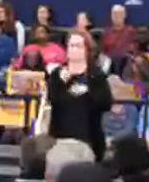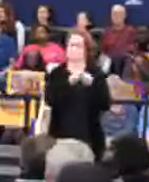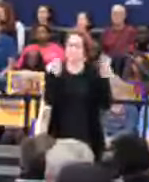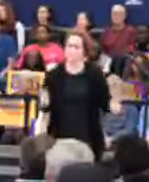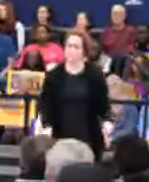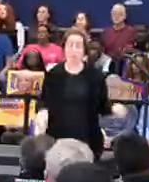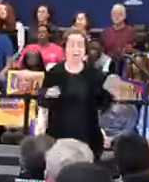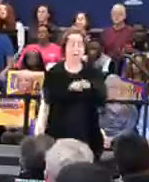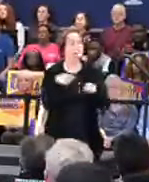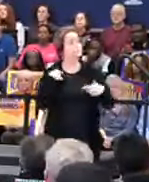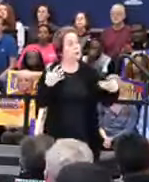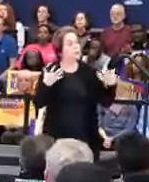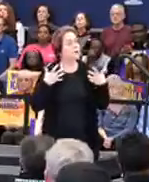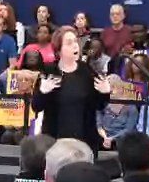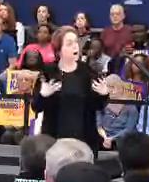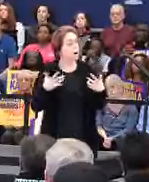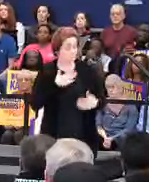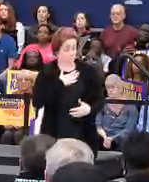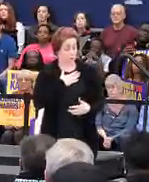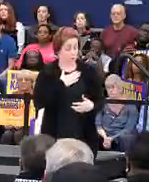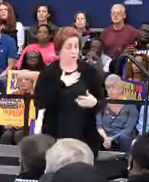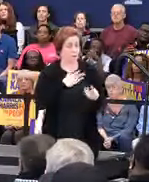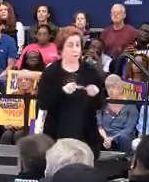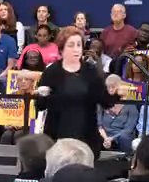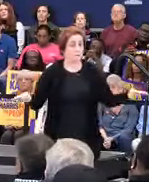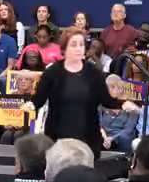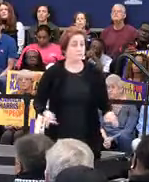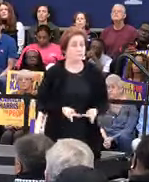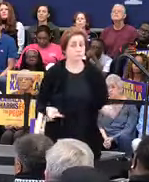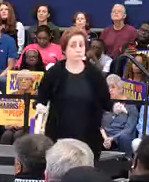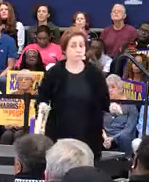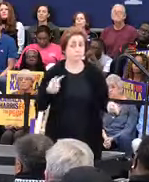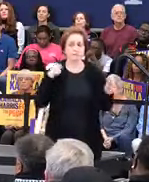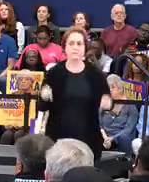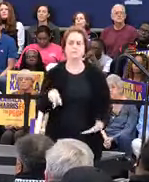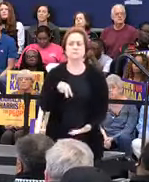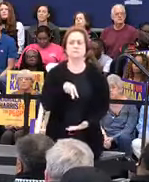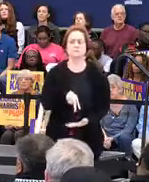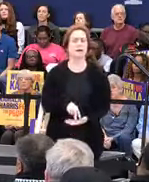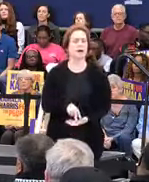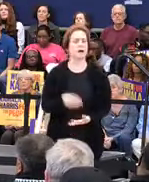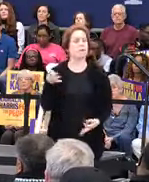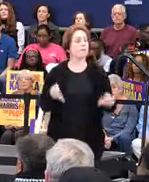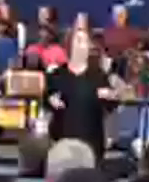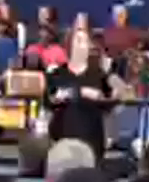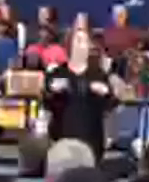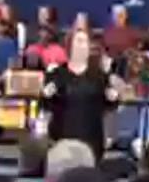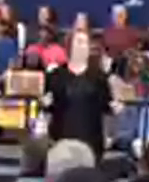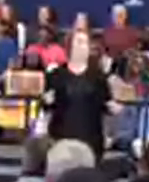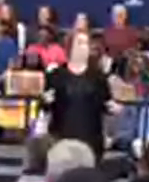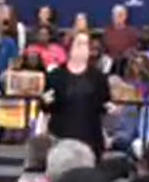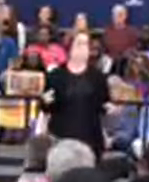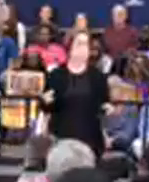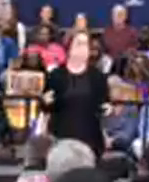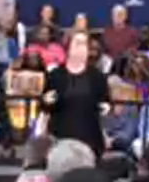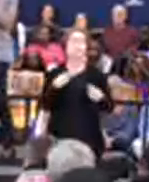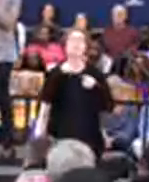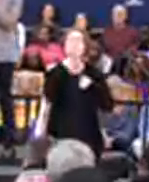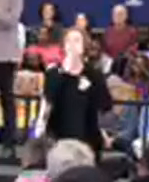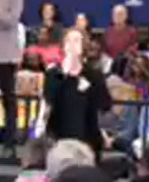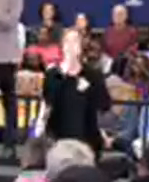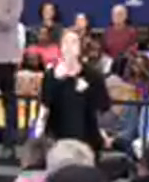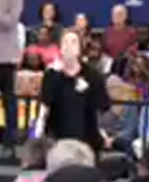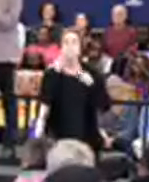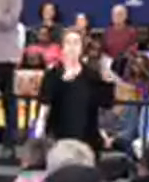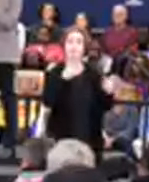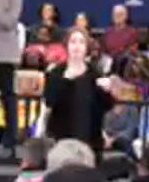to be in a position where I can stand in a courtroom and also be a voice for the most voiceless